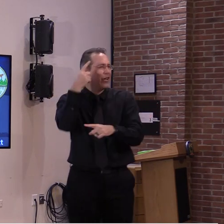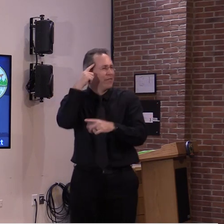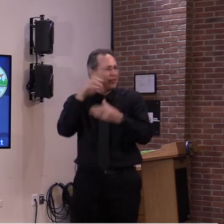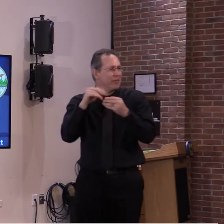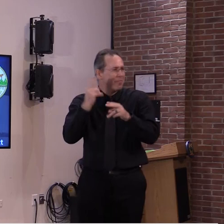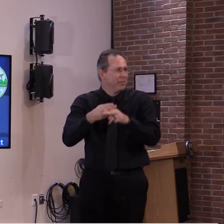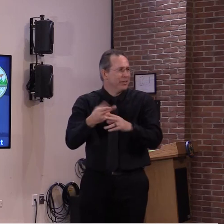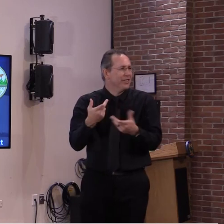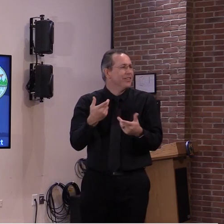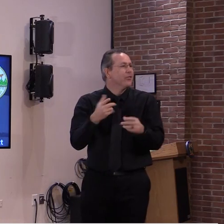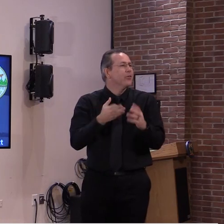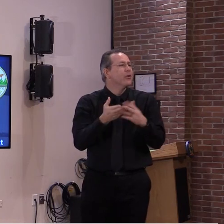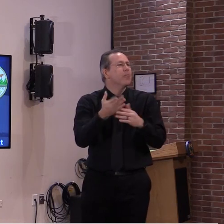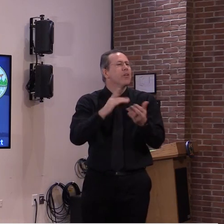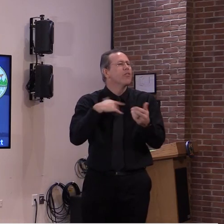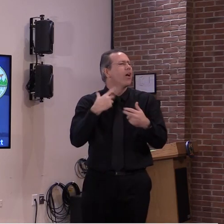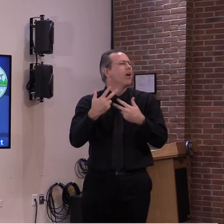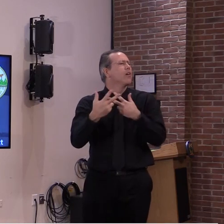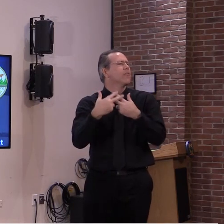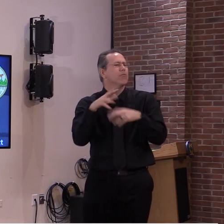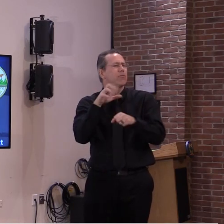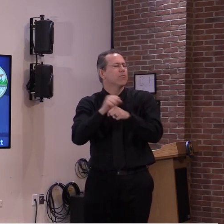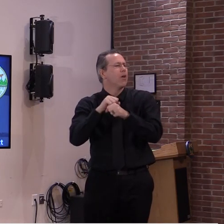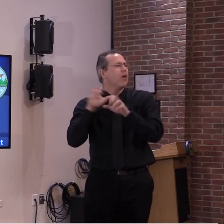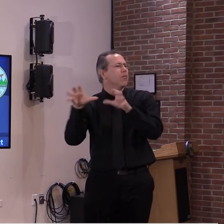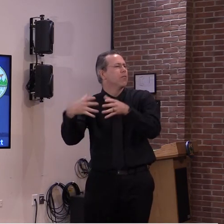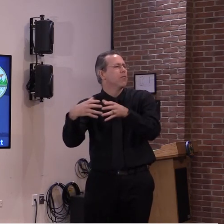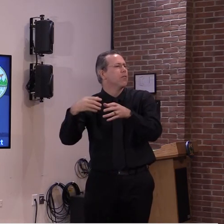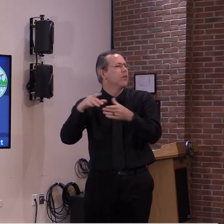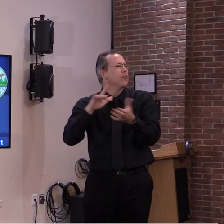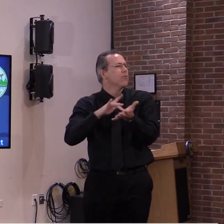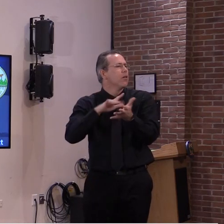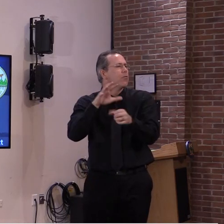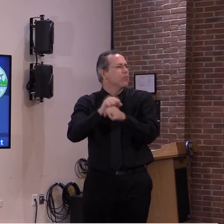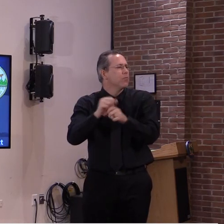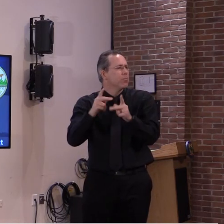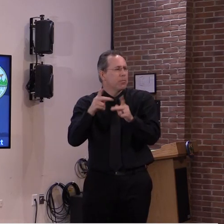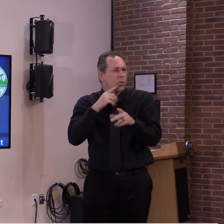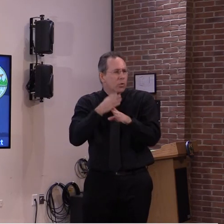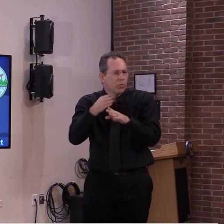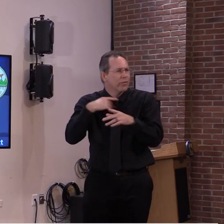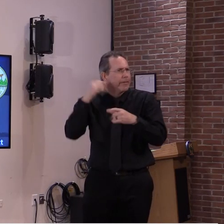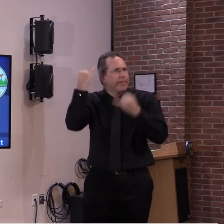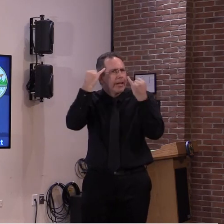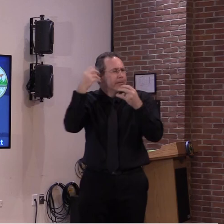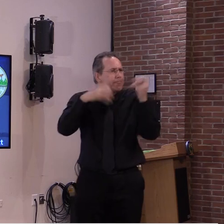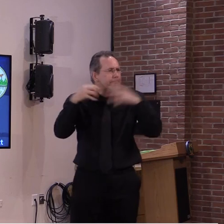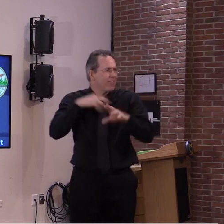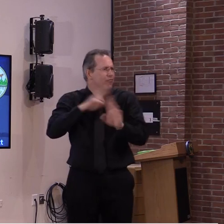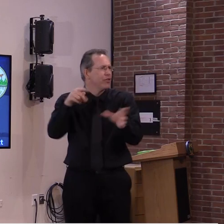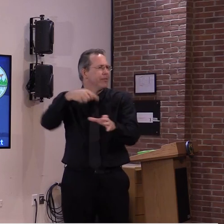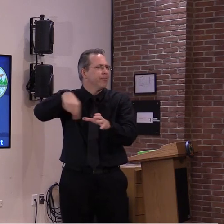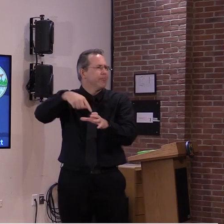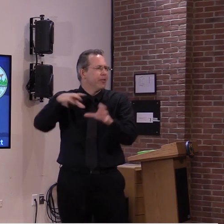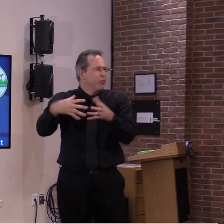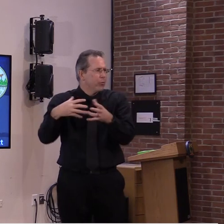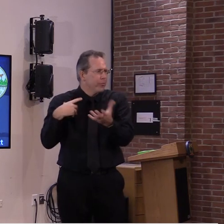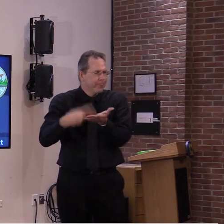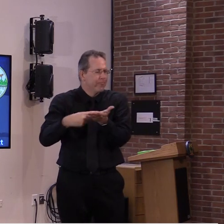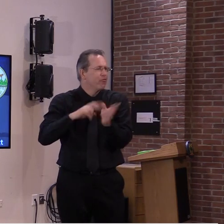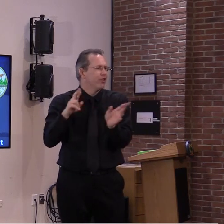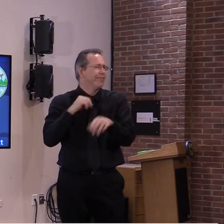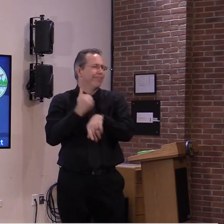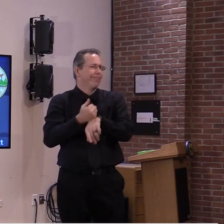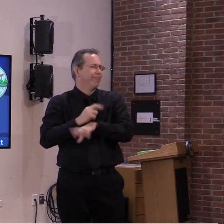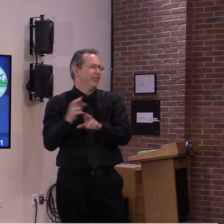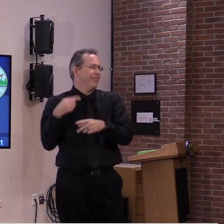just through brainstorming, those issues have come up under consideration. It's a fairly